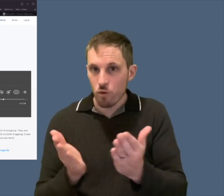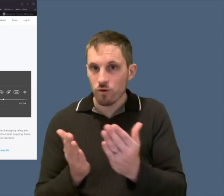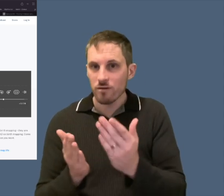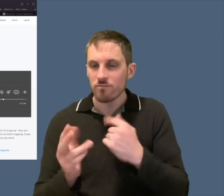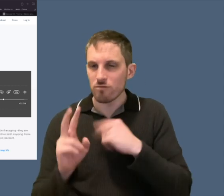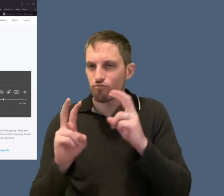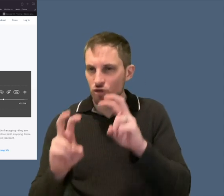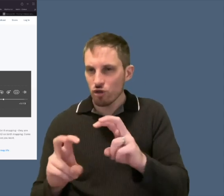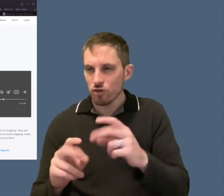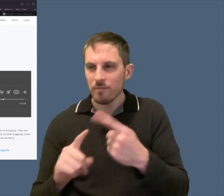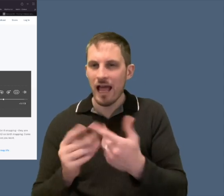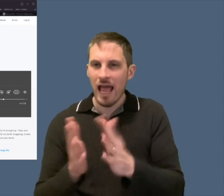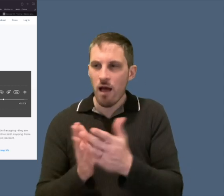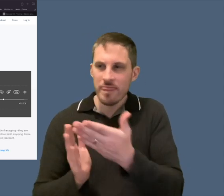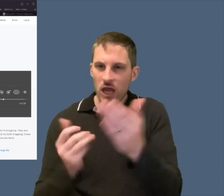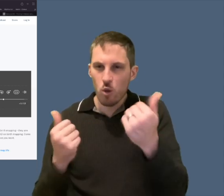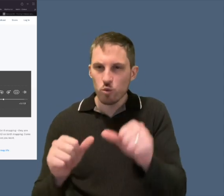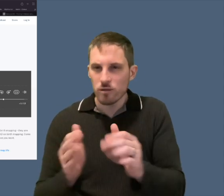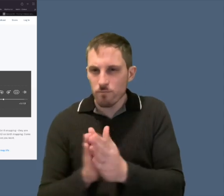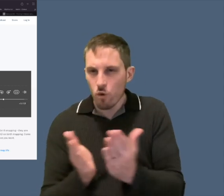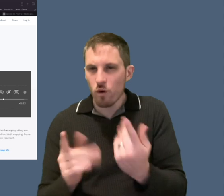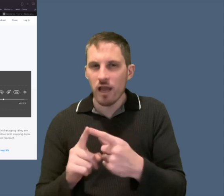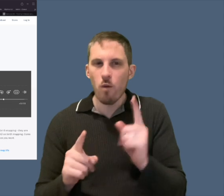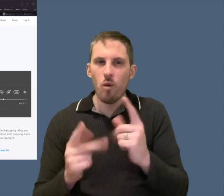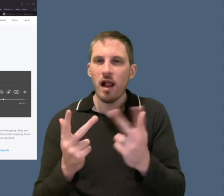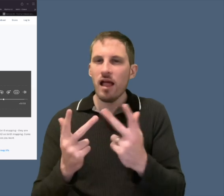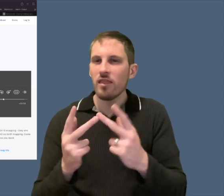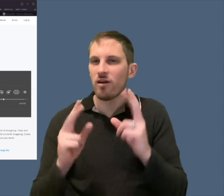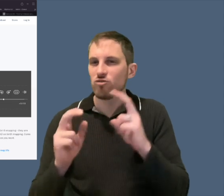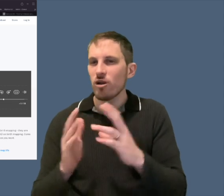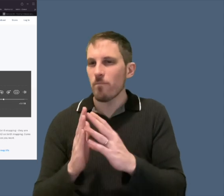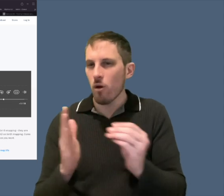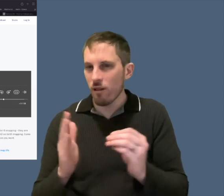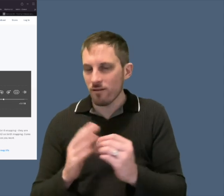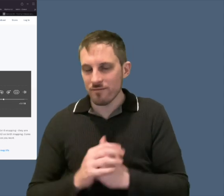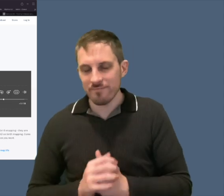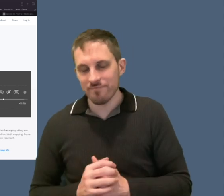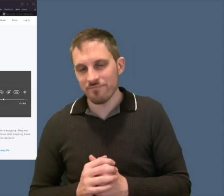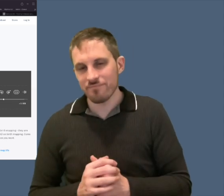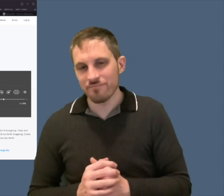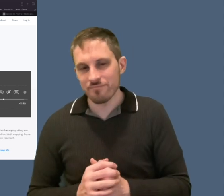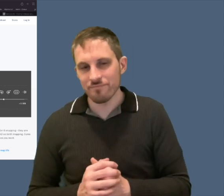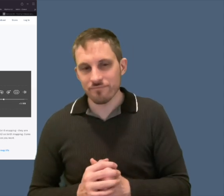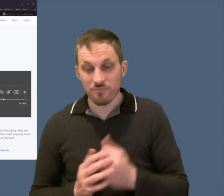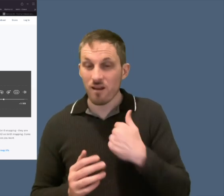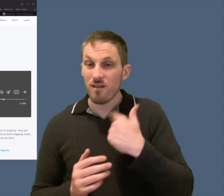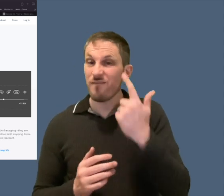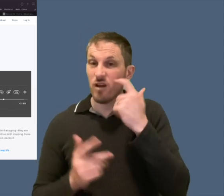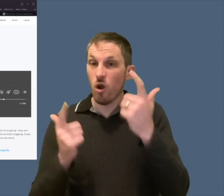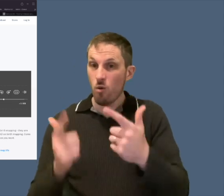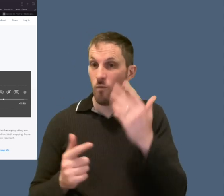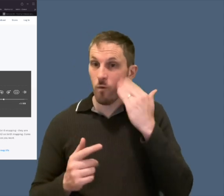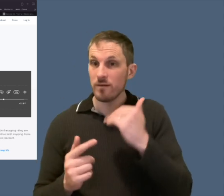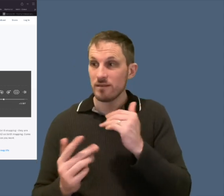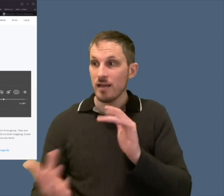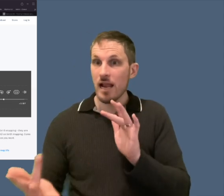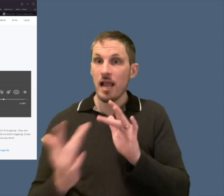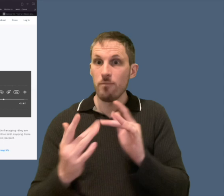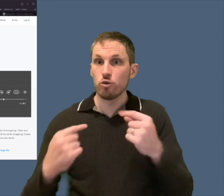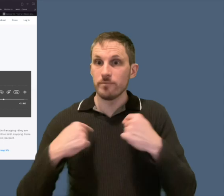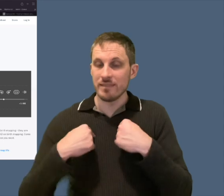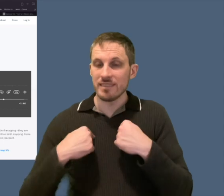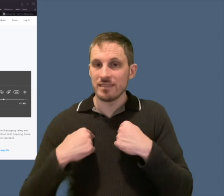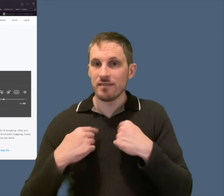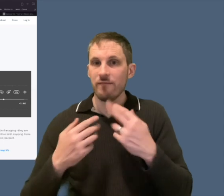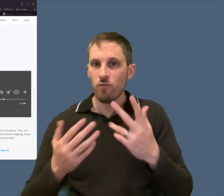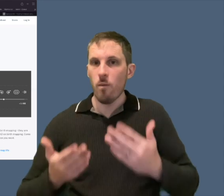other resources are they're coming across? Yeah, it's And I have found that a lot of women come to me to do a